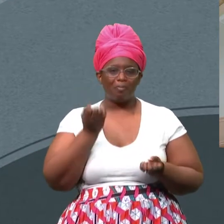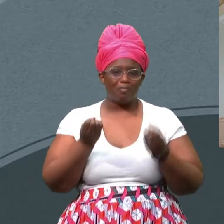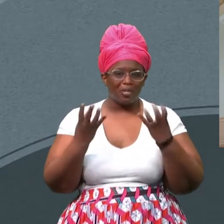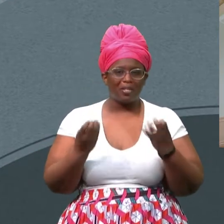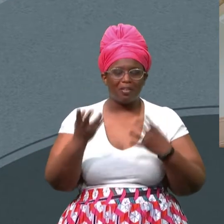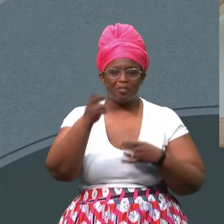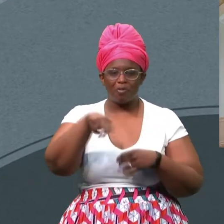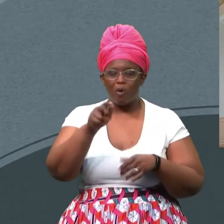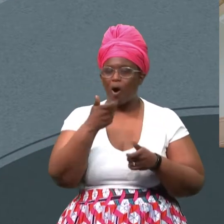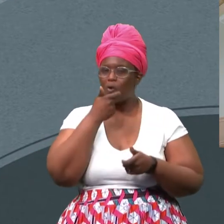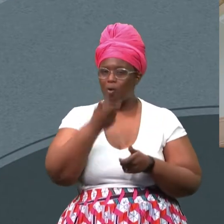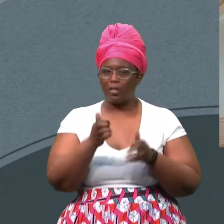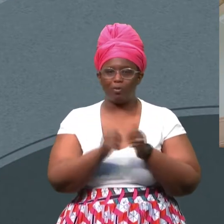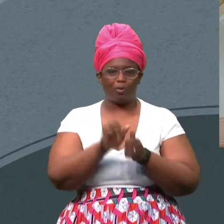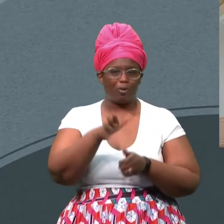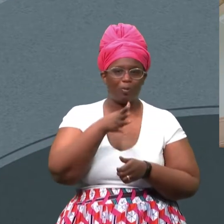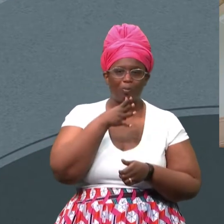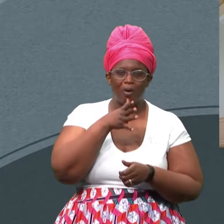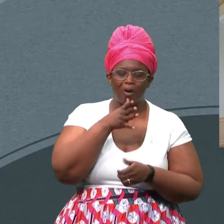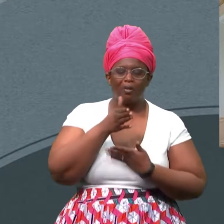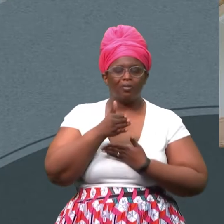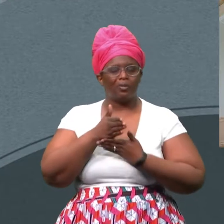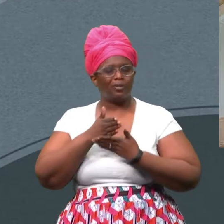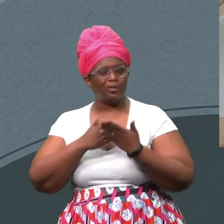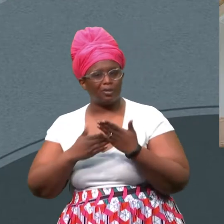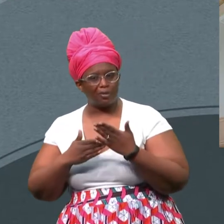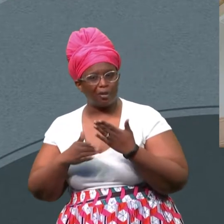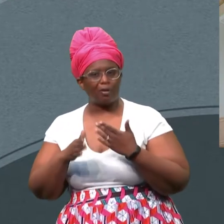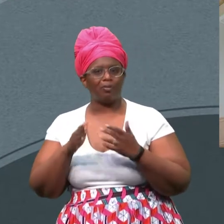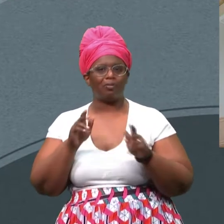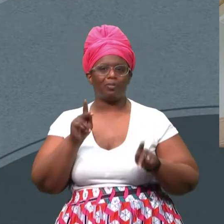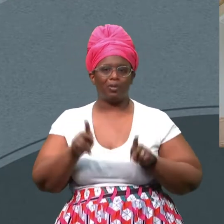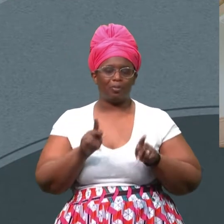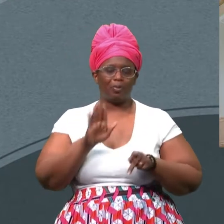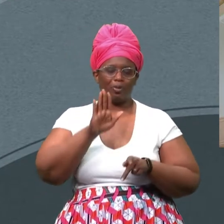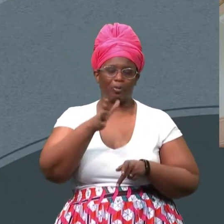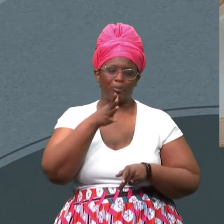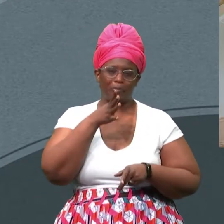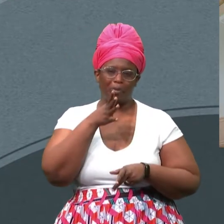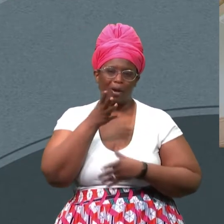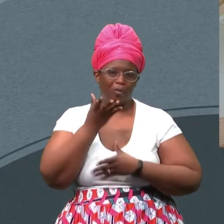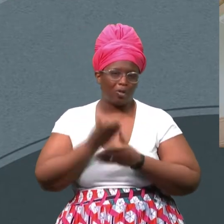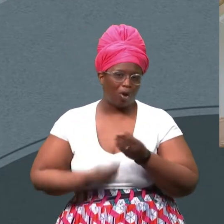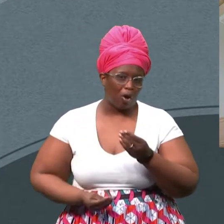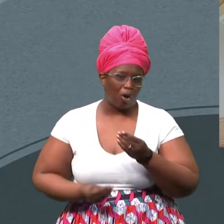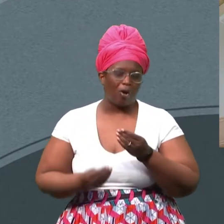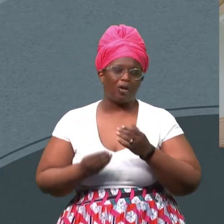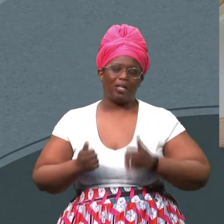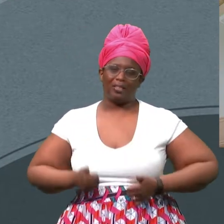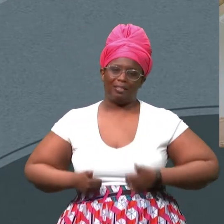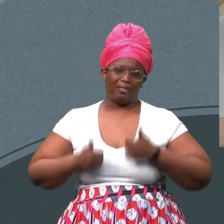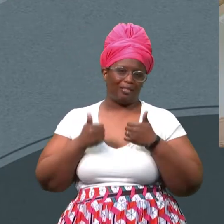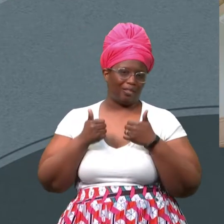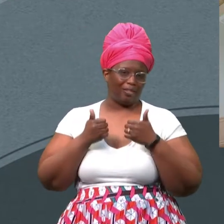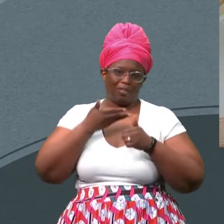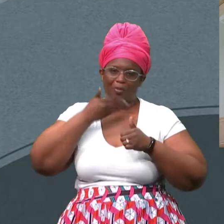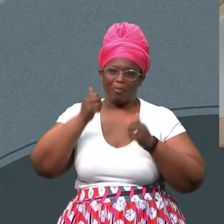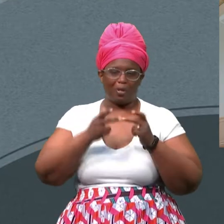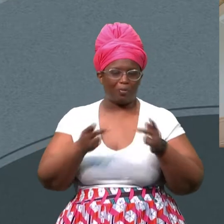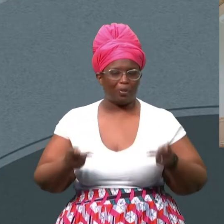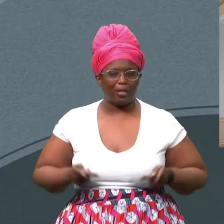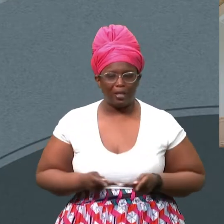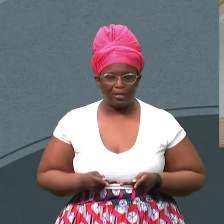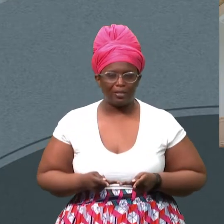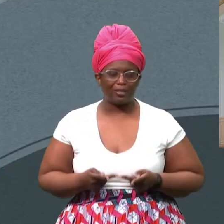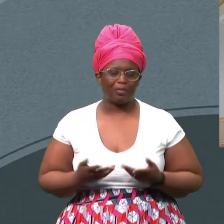may be watching with your mom. And some of you don't have that opportunity because mom has gone on to be with a better place.